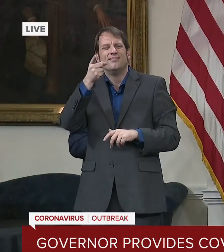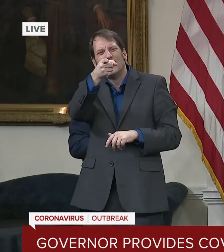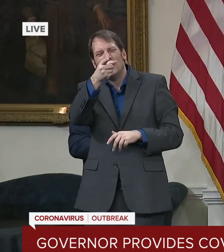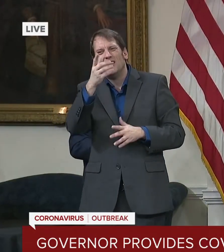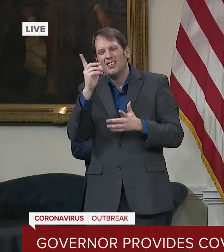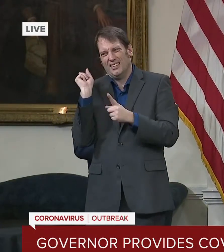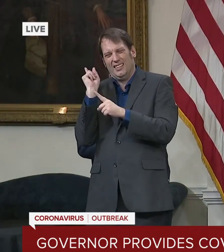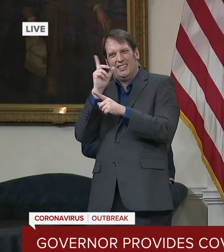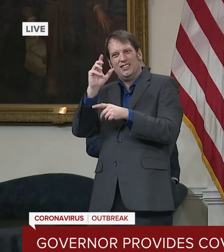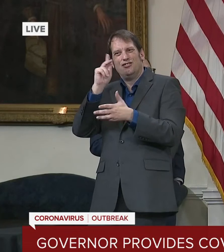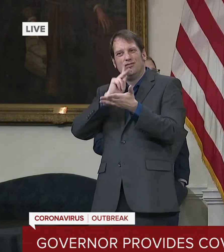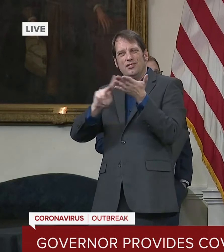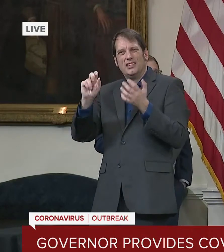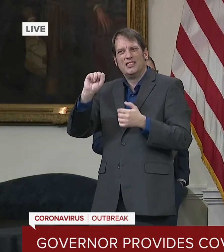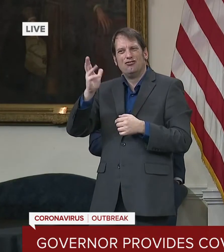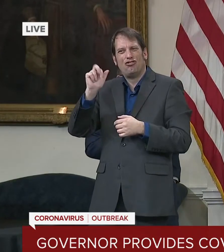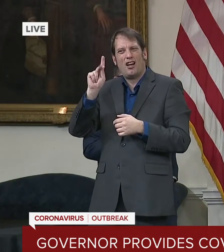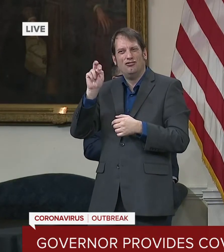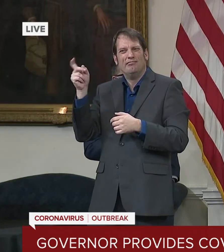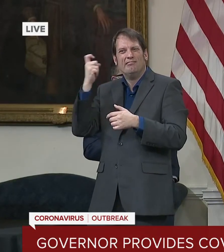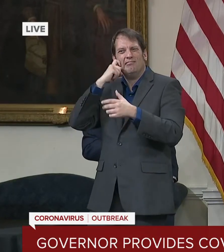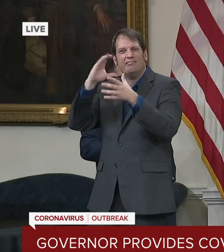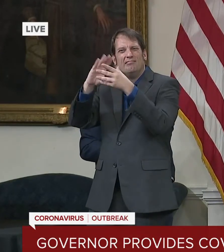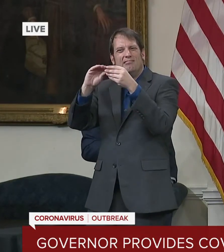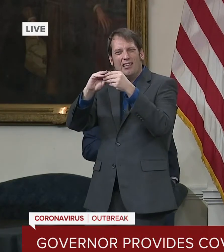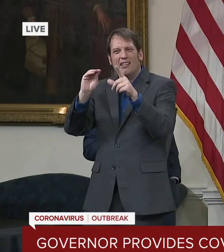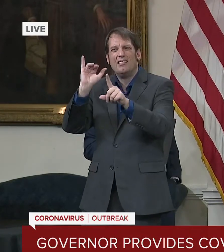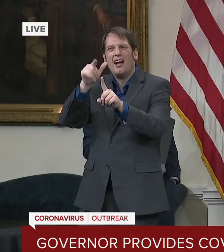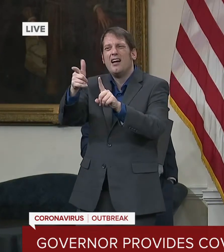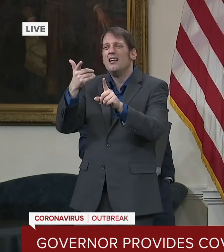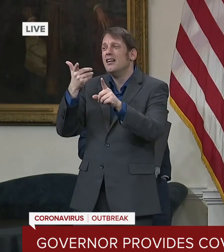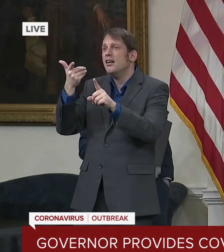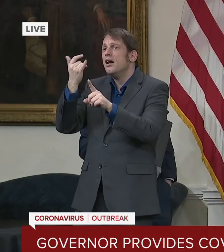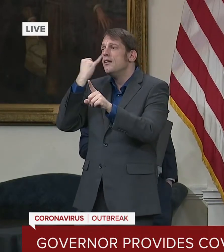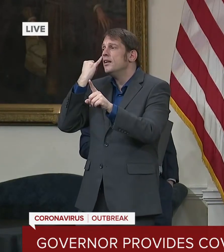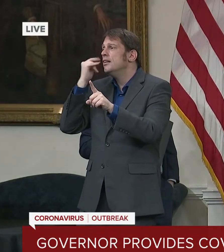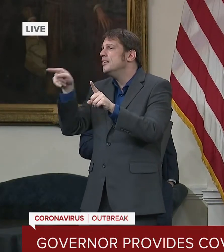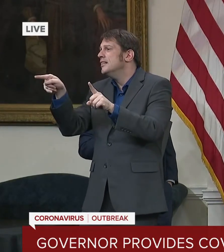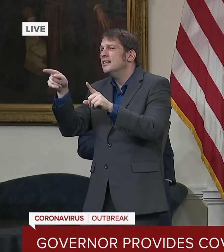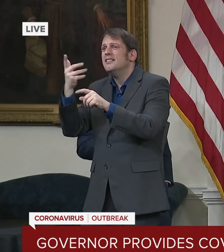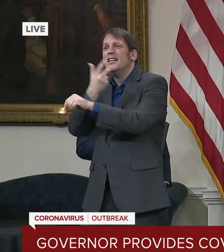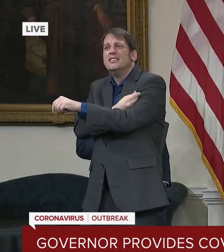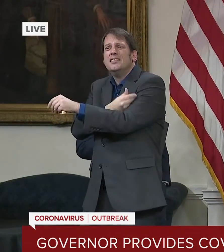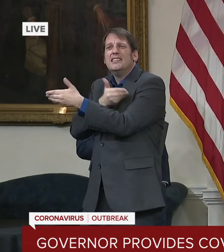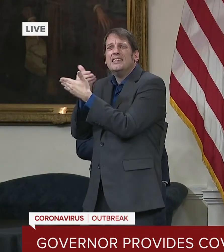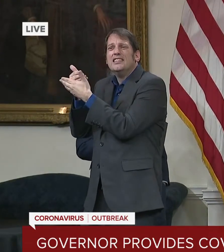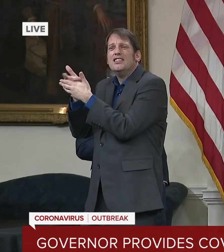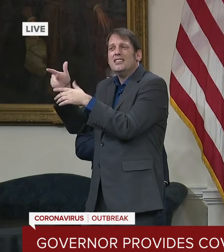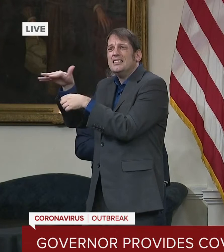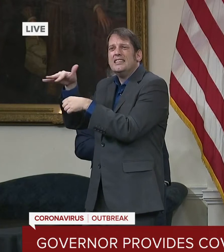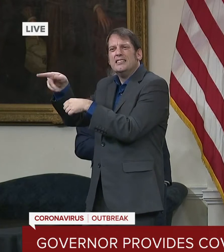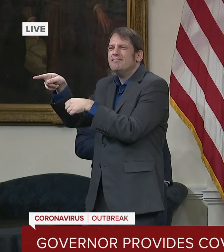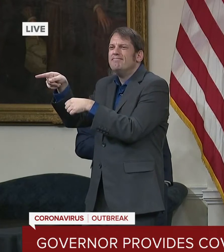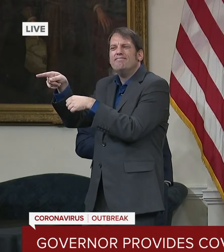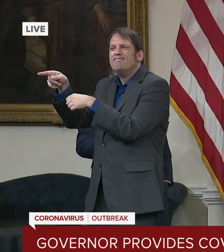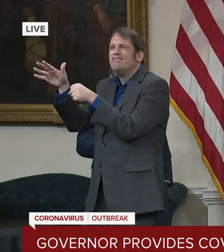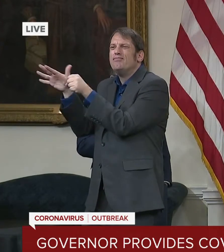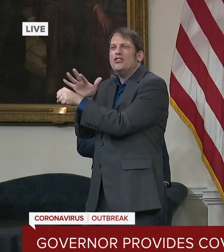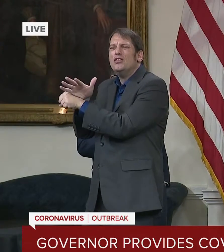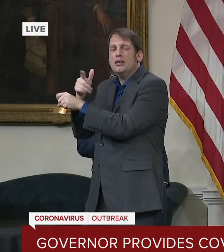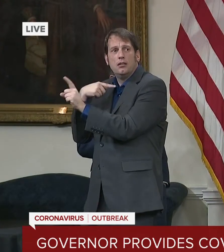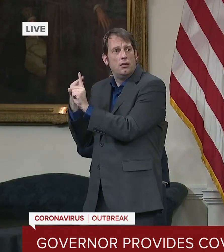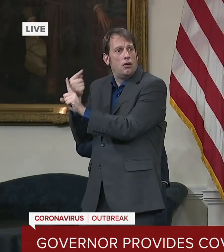a vaccination site may not be available here in a person's home. So could an individual go to another jurisdiction to get it? Yes,